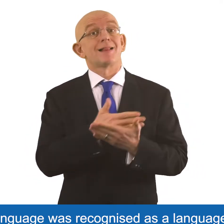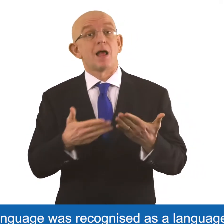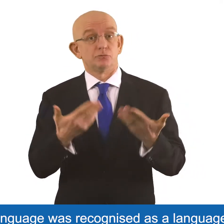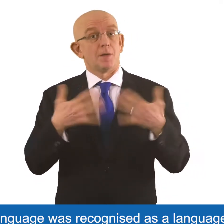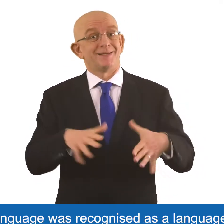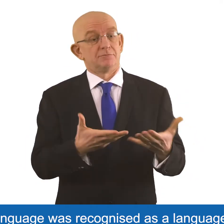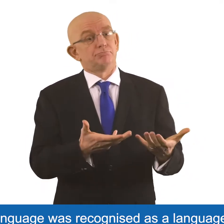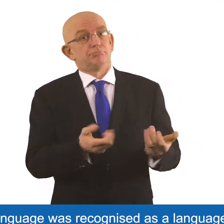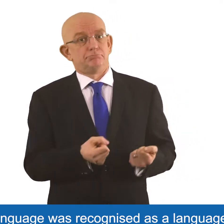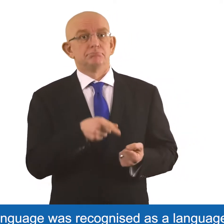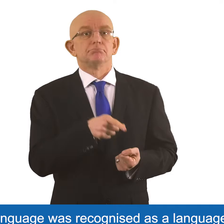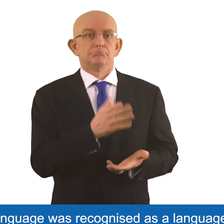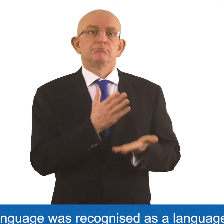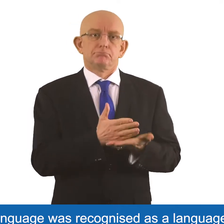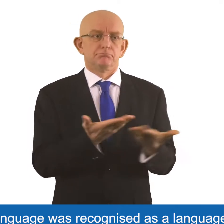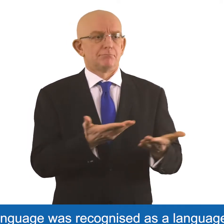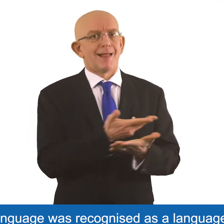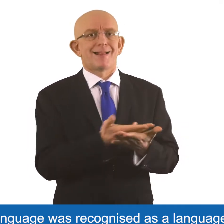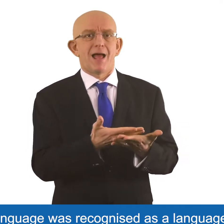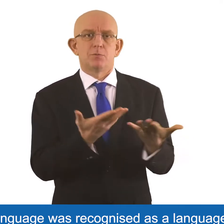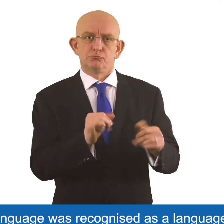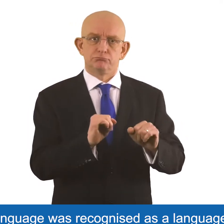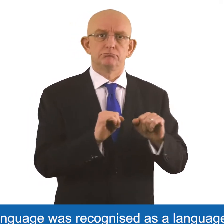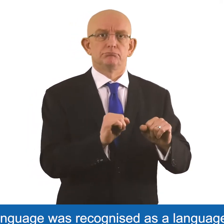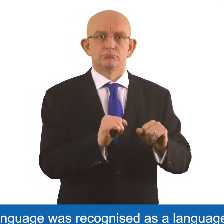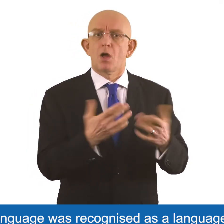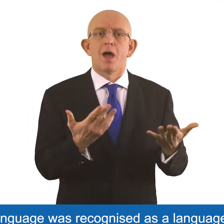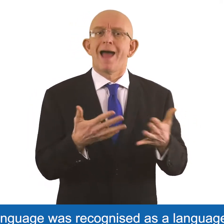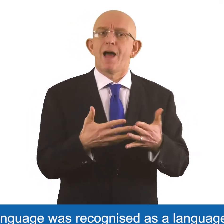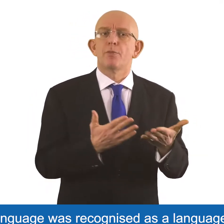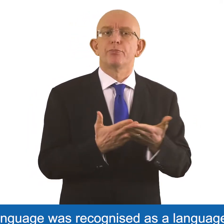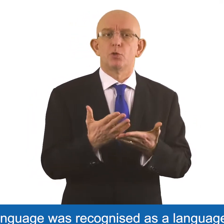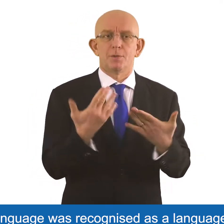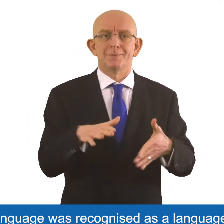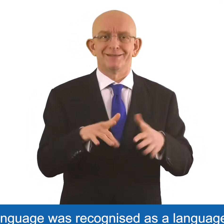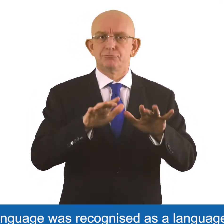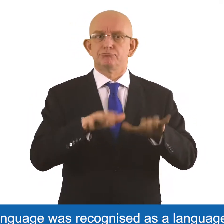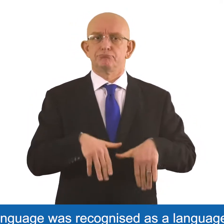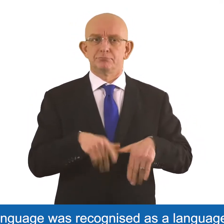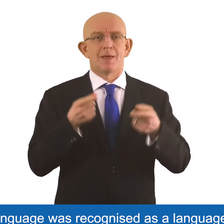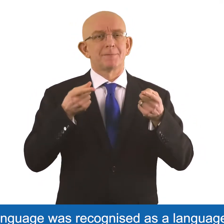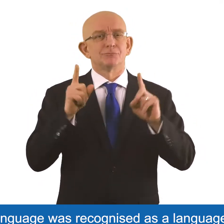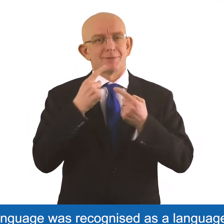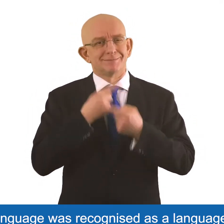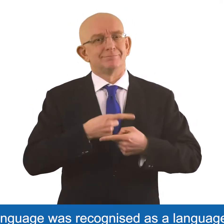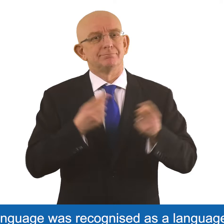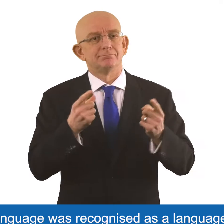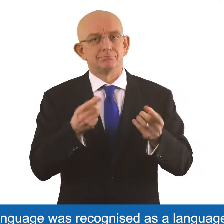14. British Sign Language was recognised as a language in its own right by a written ministerial statement to the House of